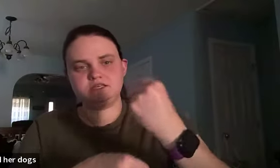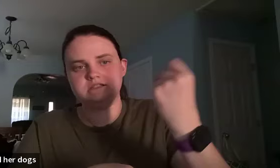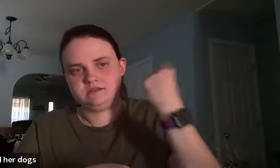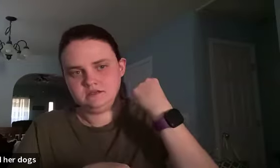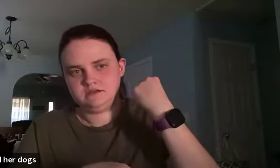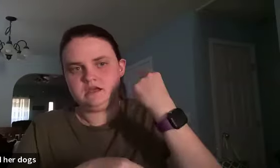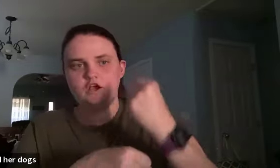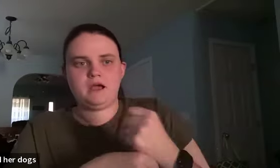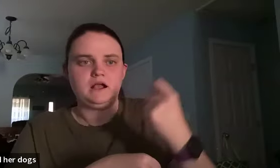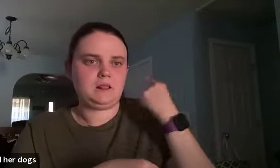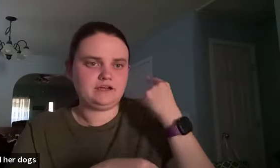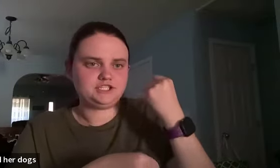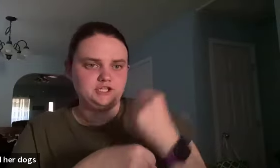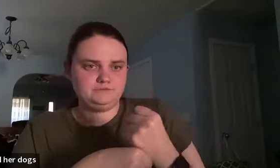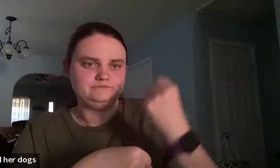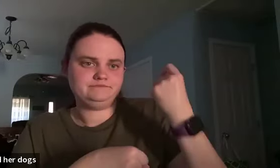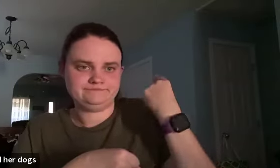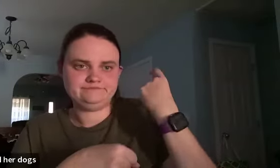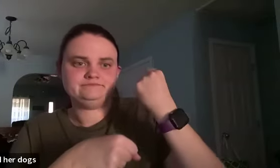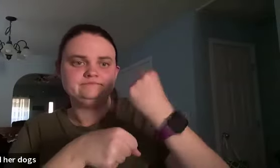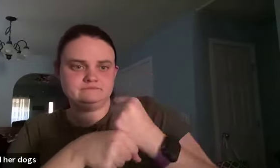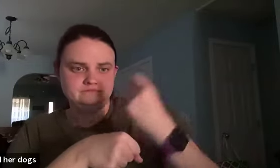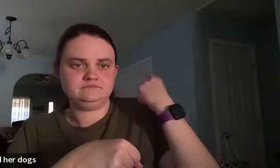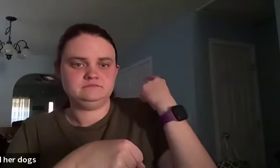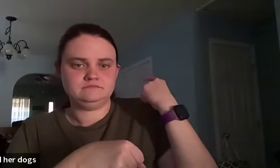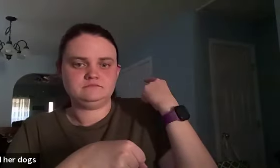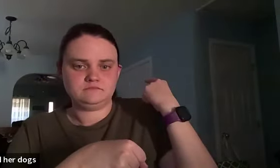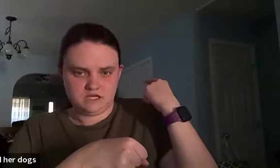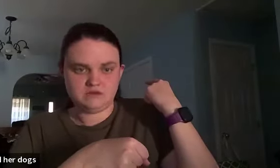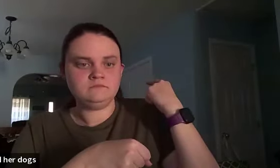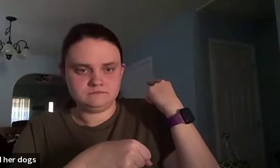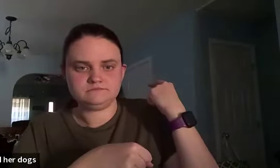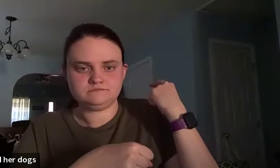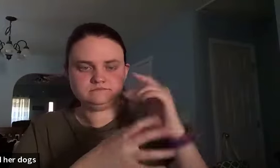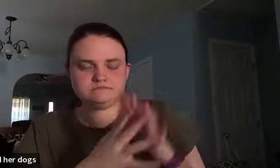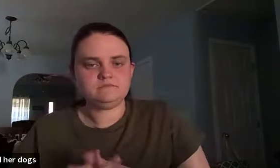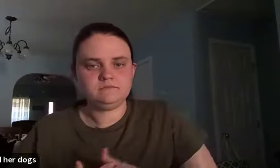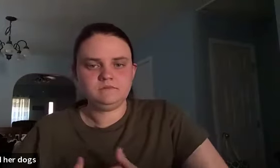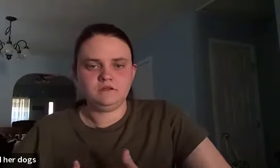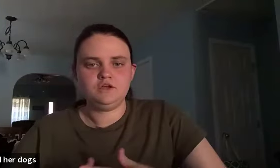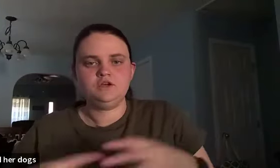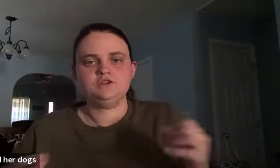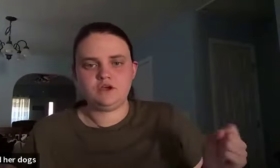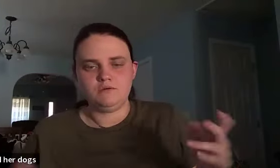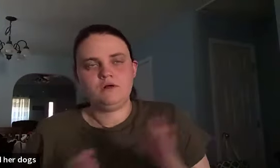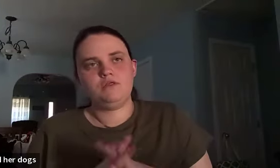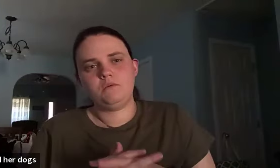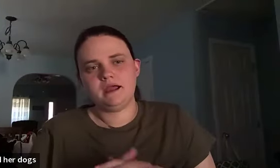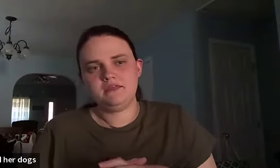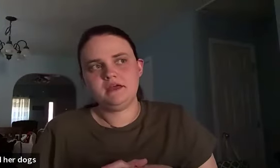fist and go back. Last year. Okay. So the way